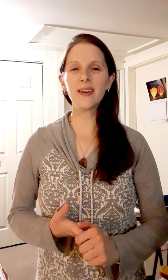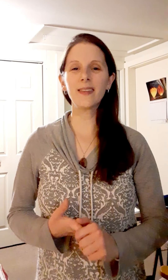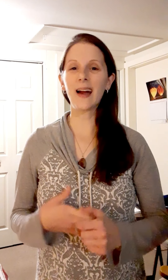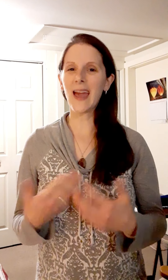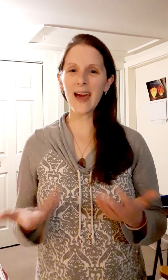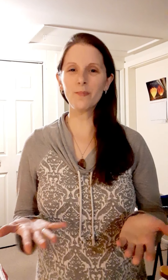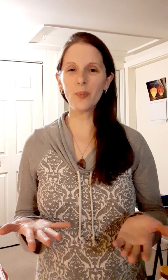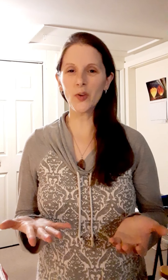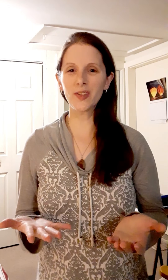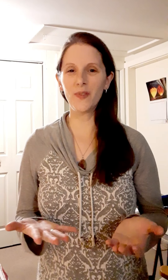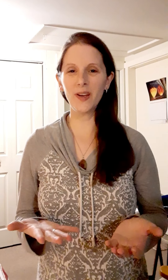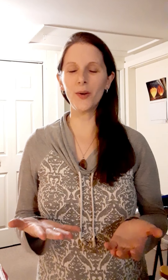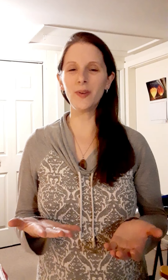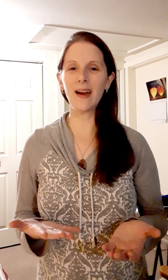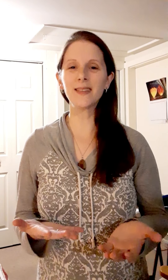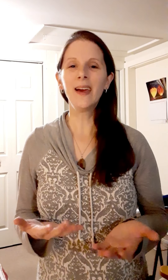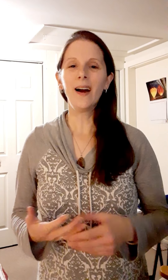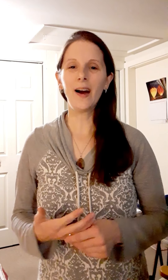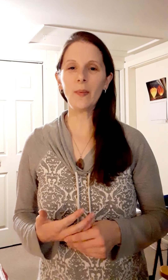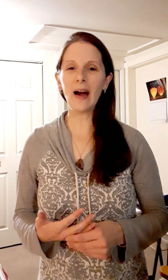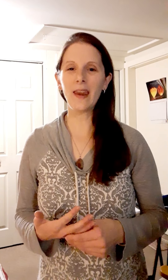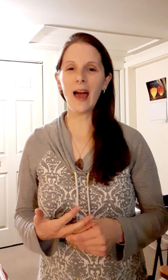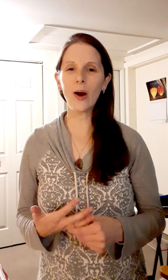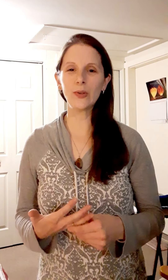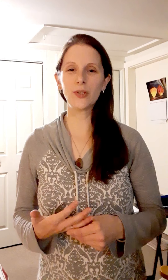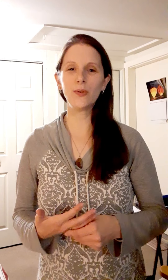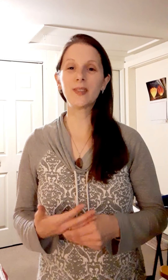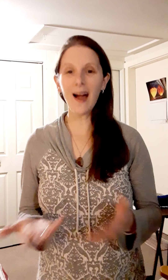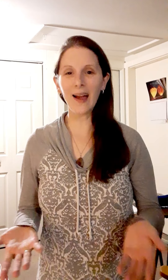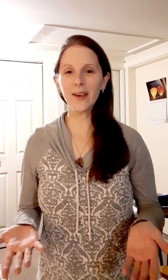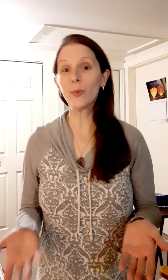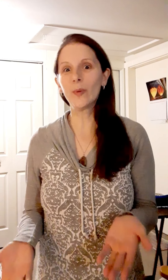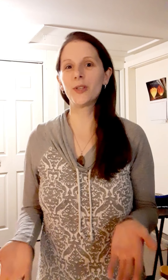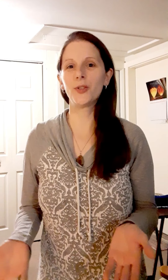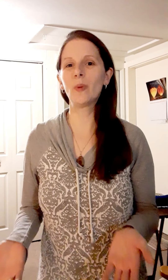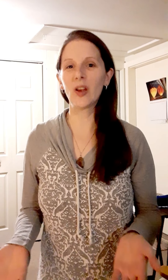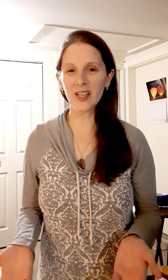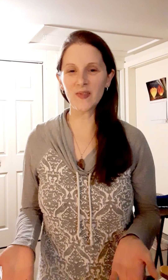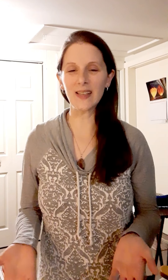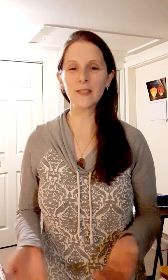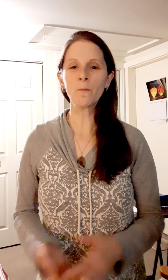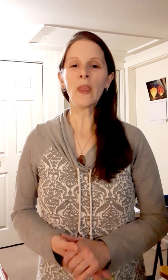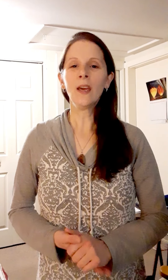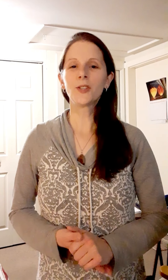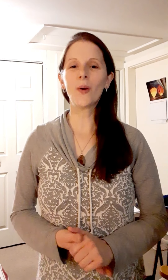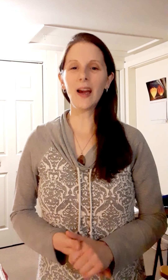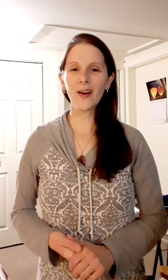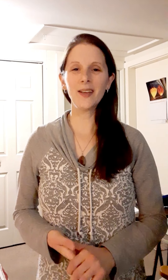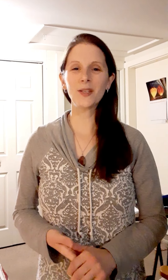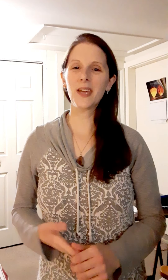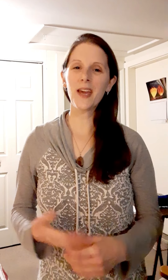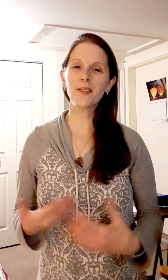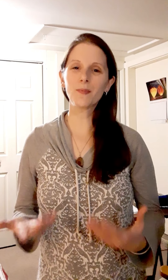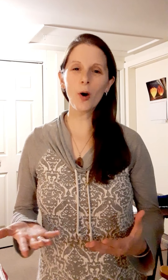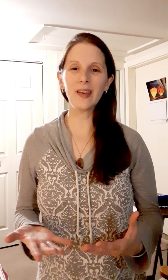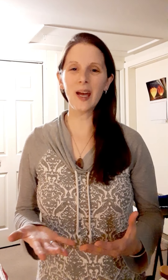that I hadn't posted a video yet on how to sign "We Wish You a Merry Christmas." So I thought I'd just take this moment and